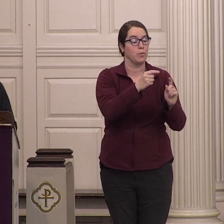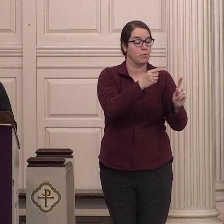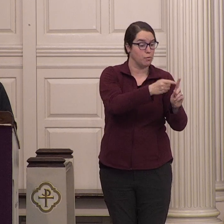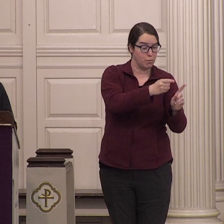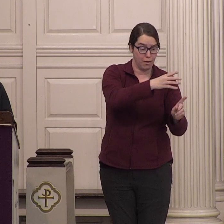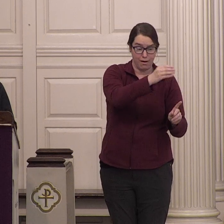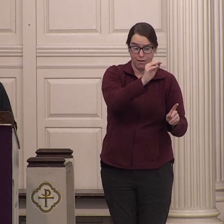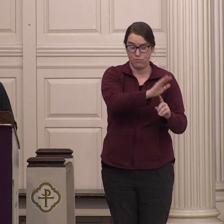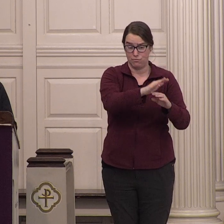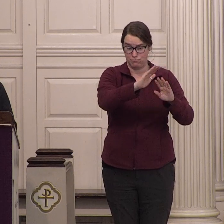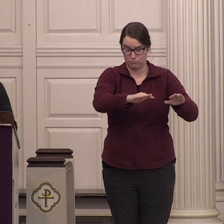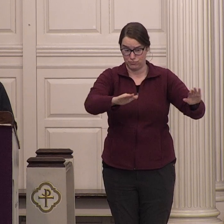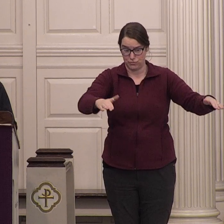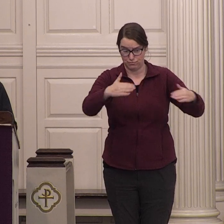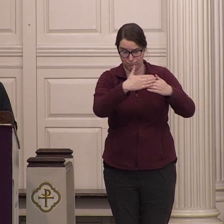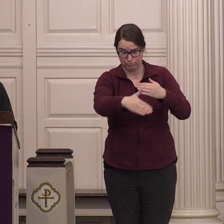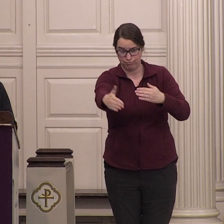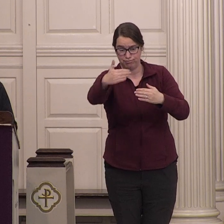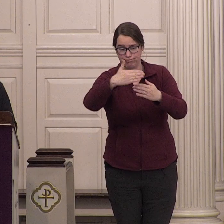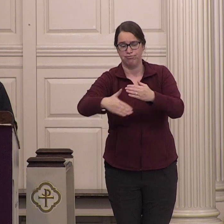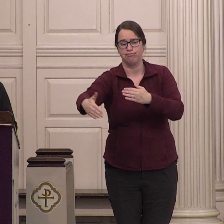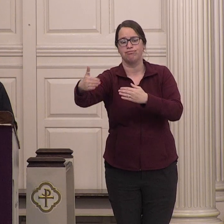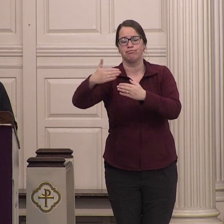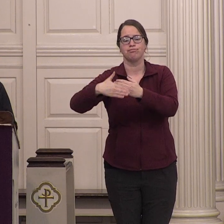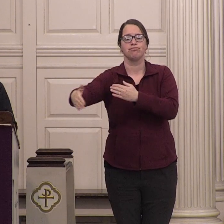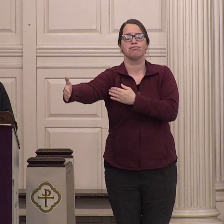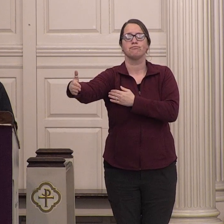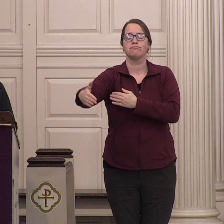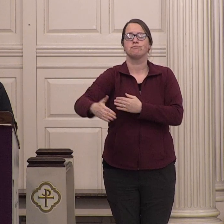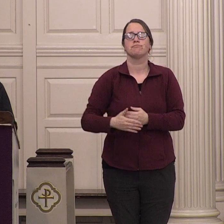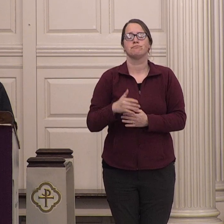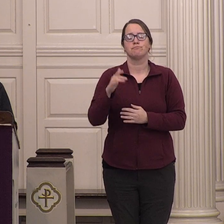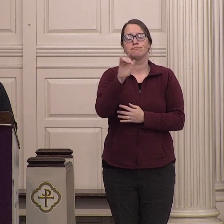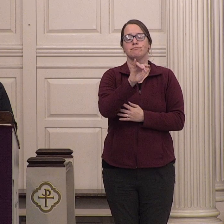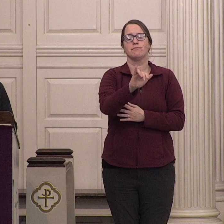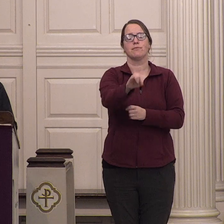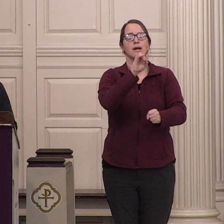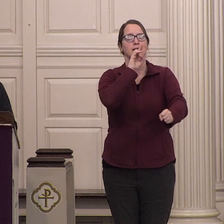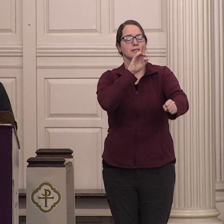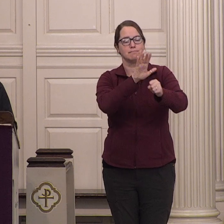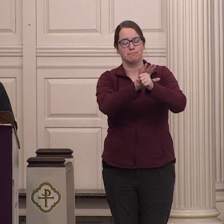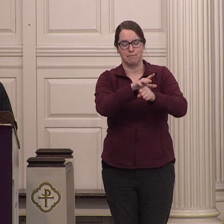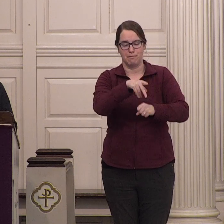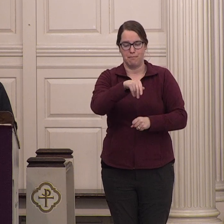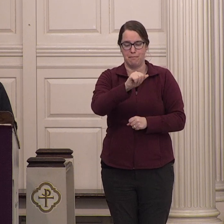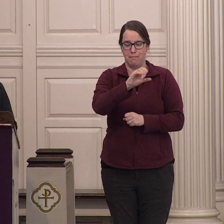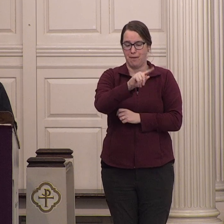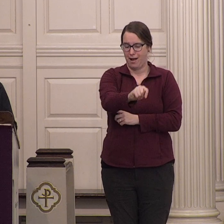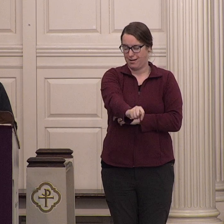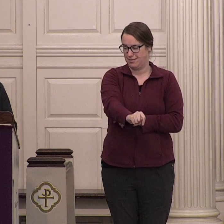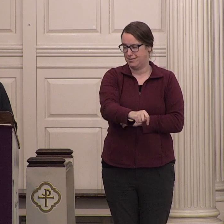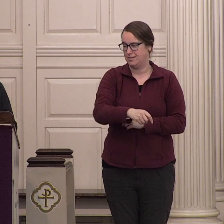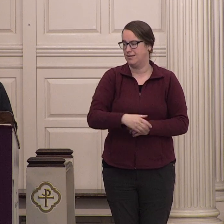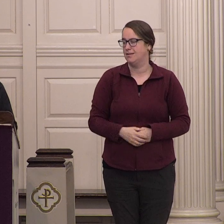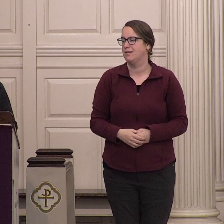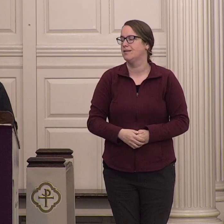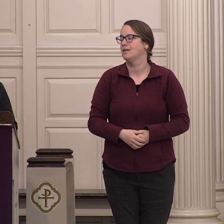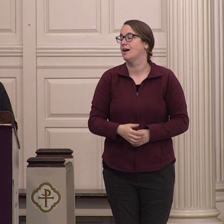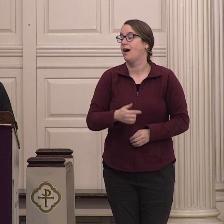the ages as an everlasting pact, to be your God and the God of